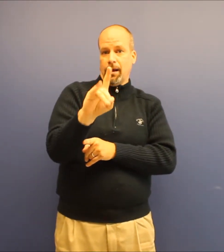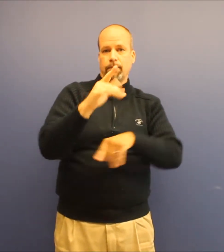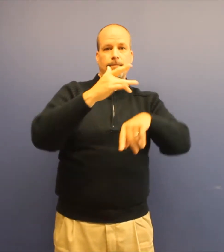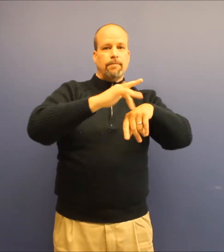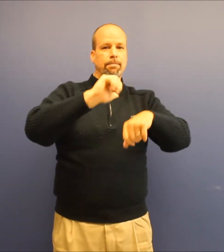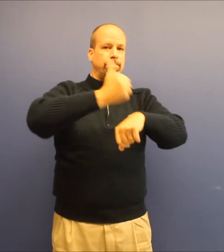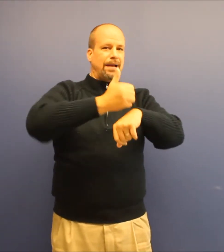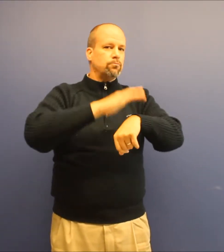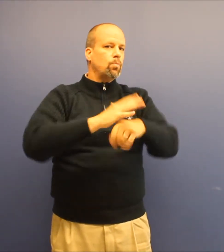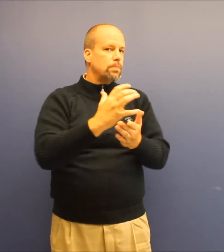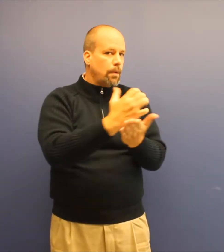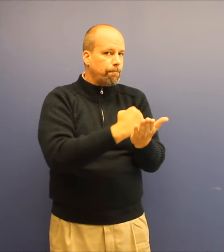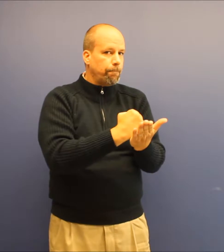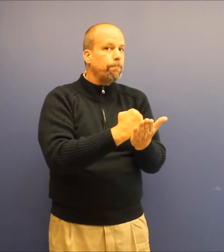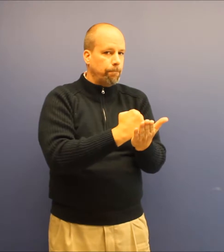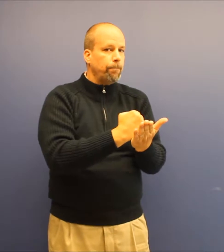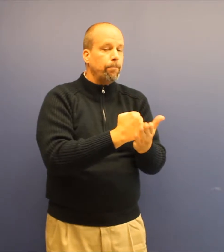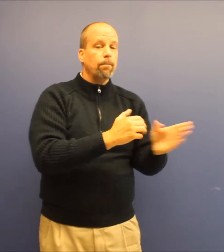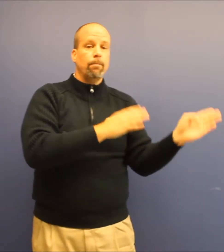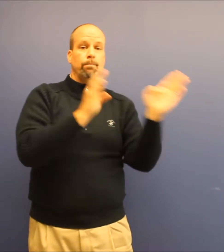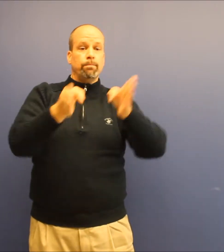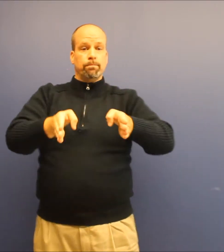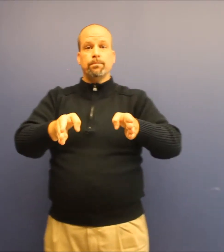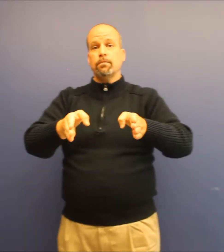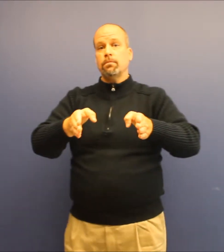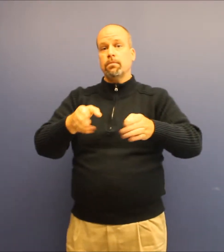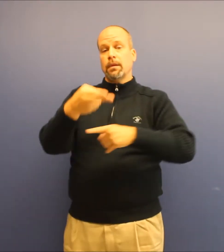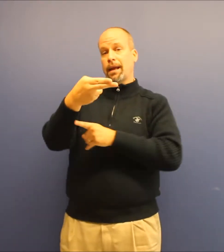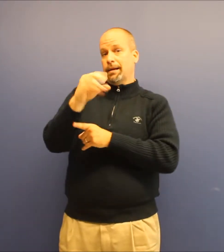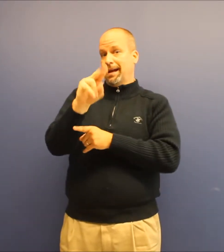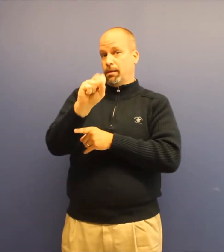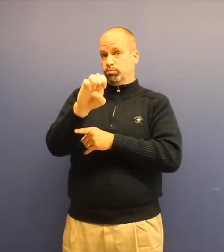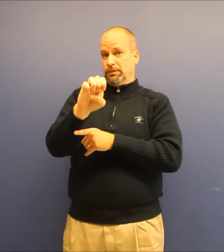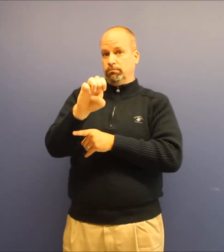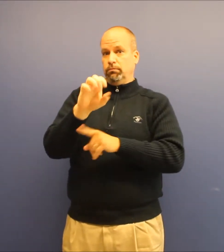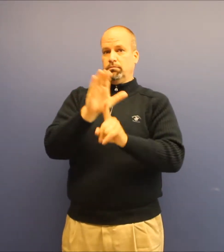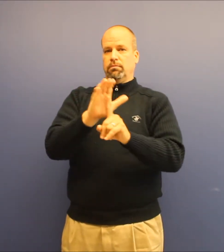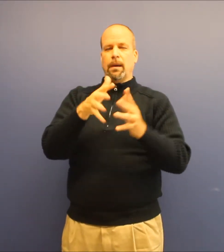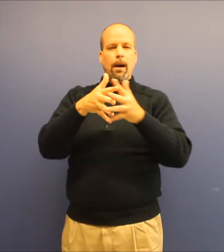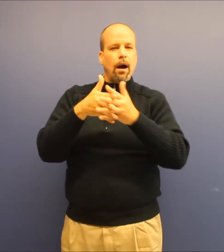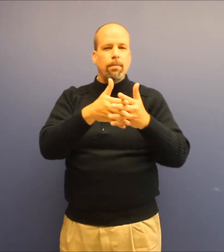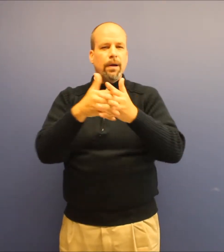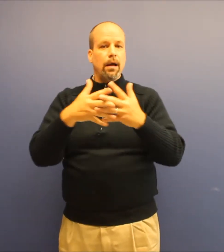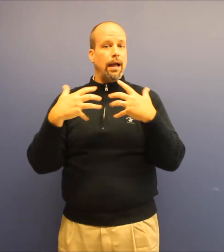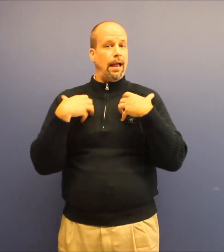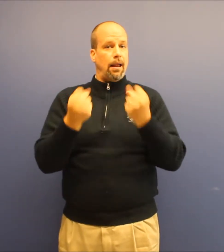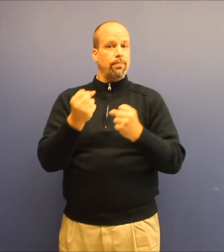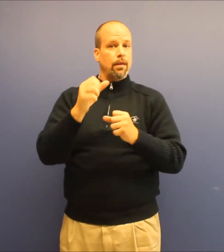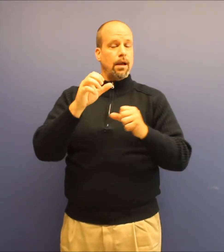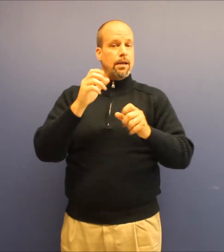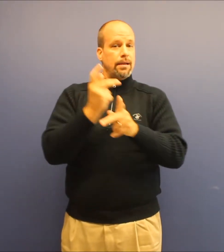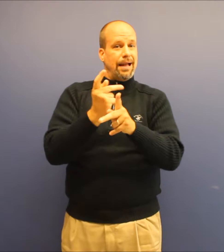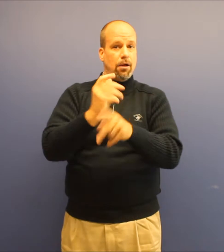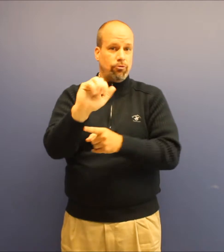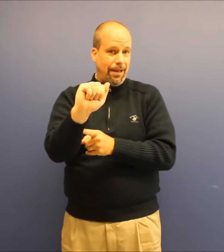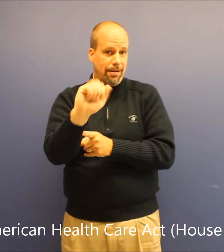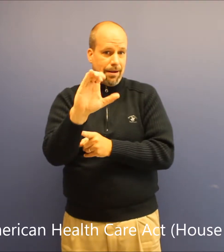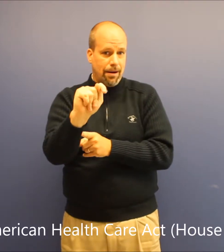Medicaid is available based on income. For the House bill, the American Health Care Act,